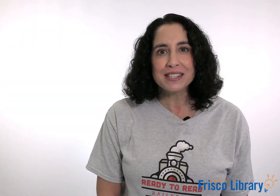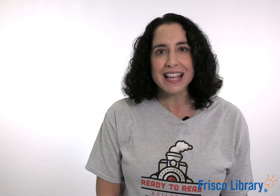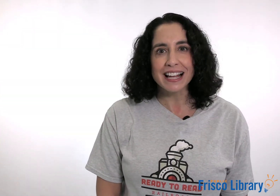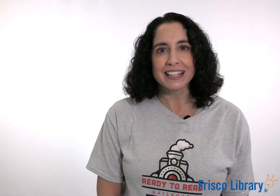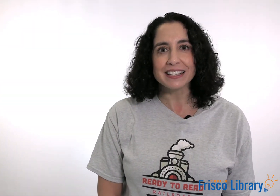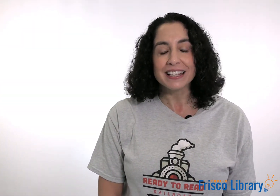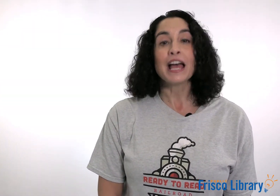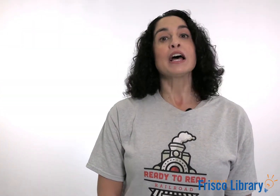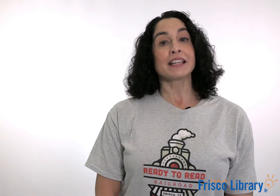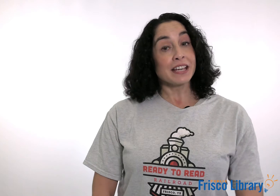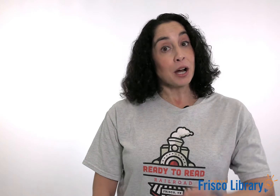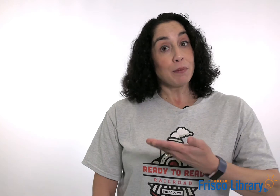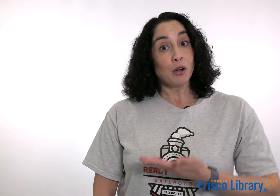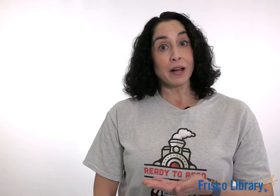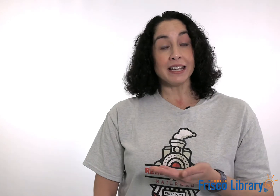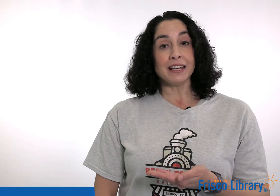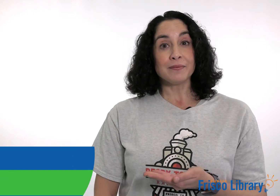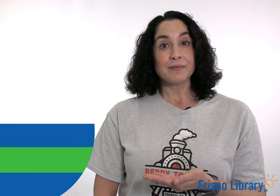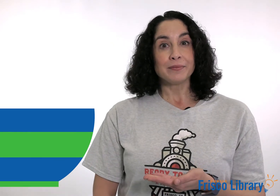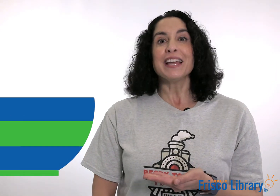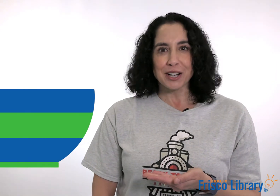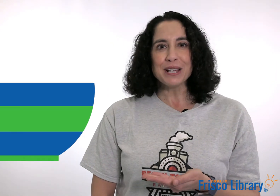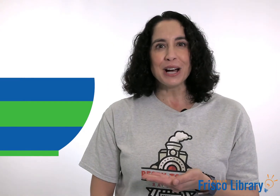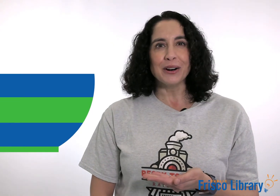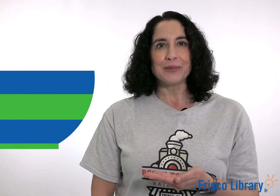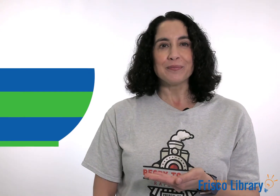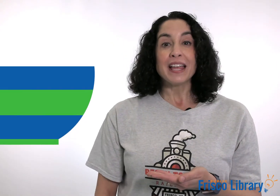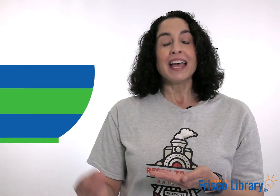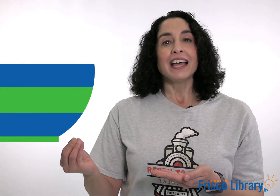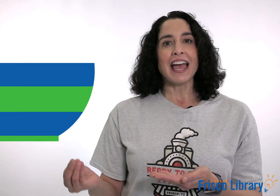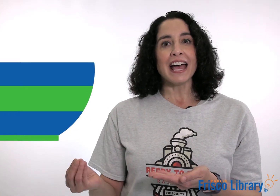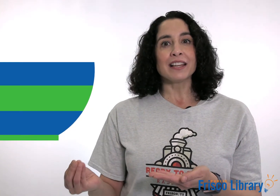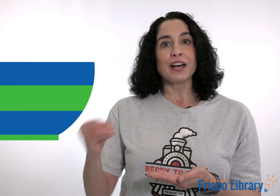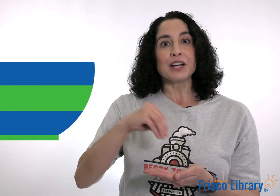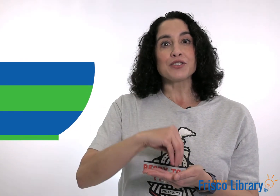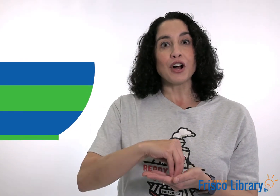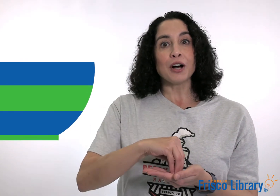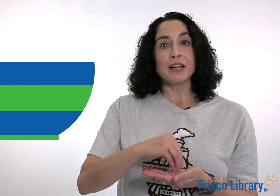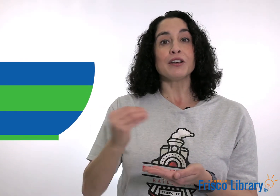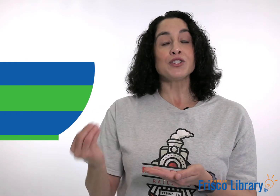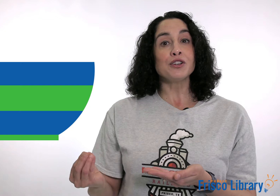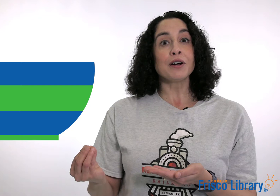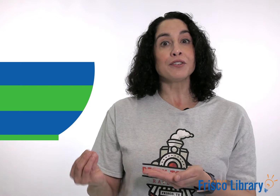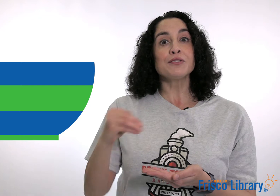salad let's get our bowl ready here we go add the strawberries to our fruit